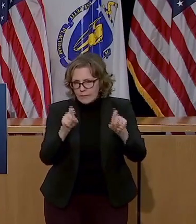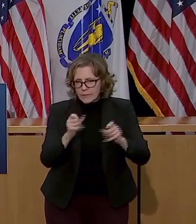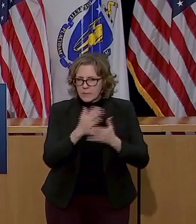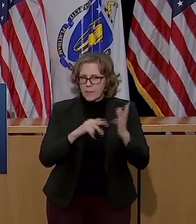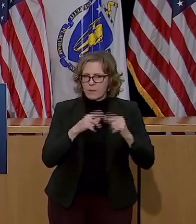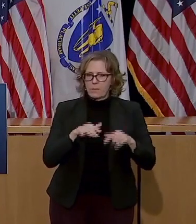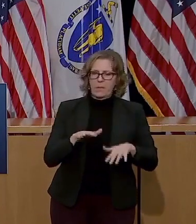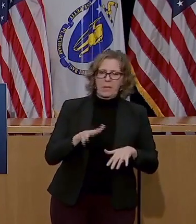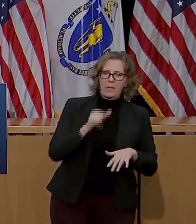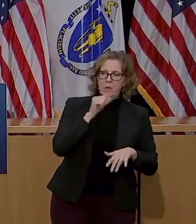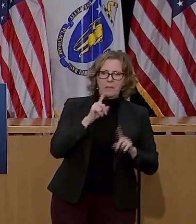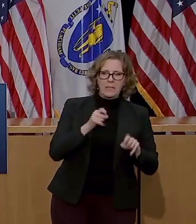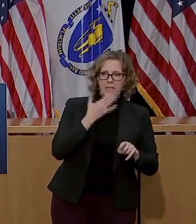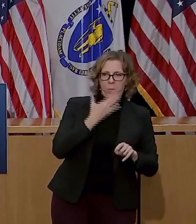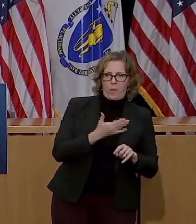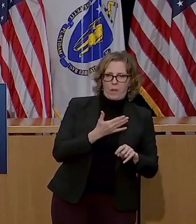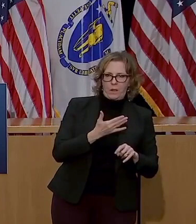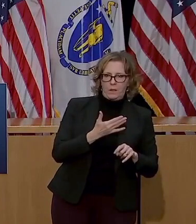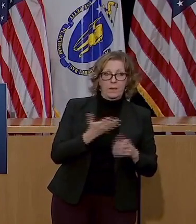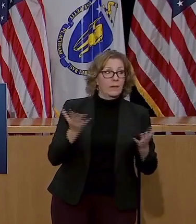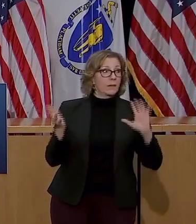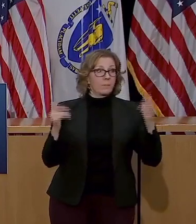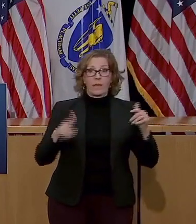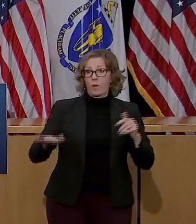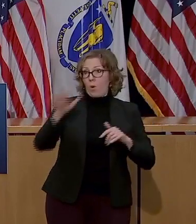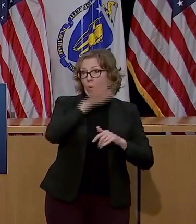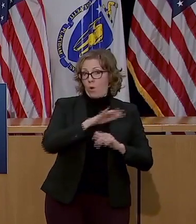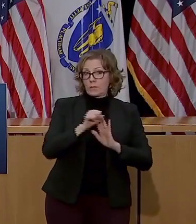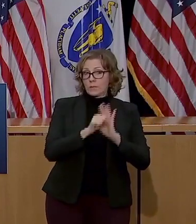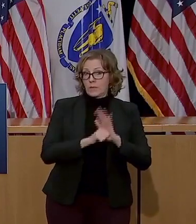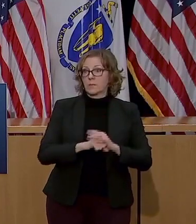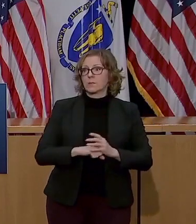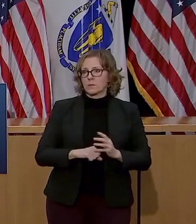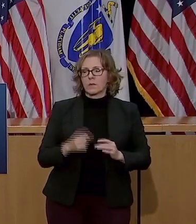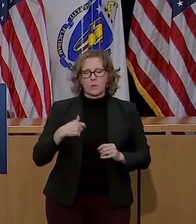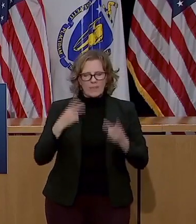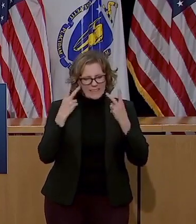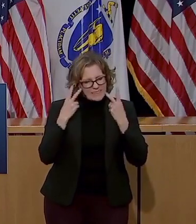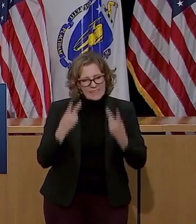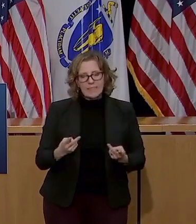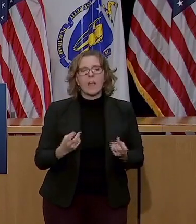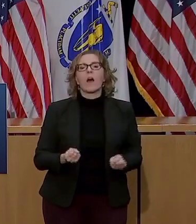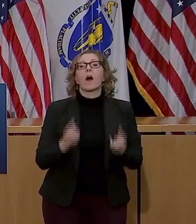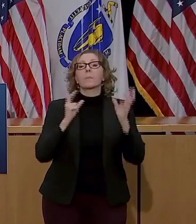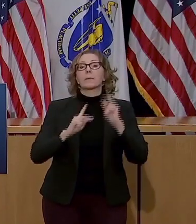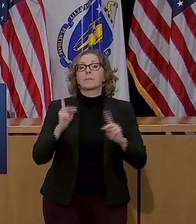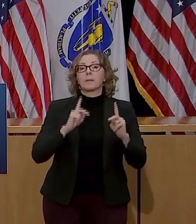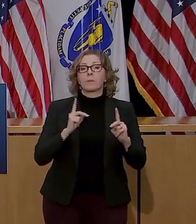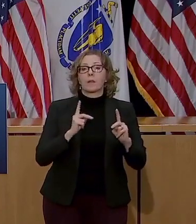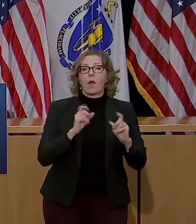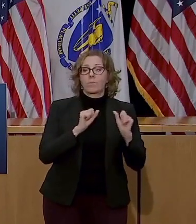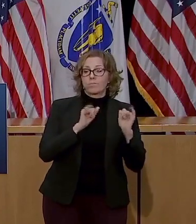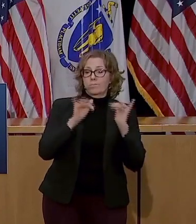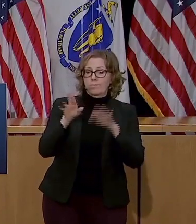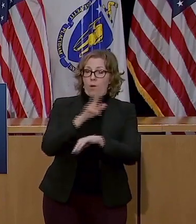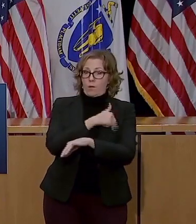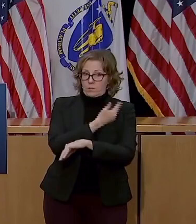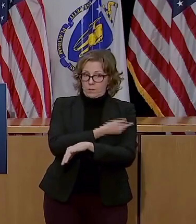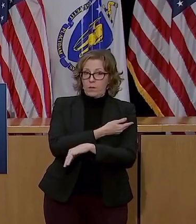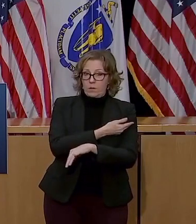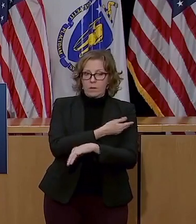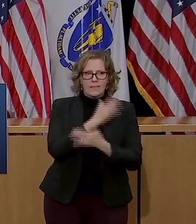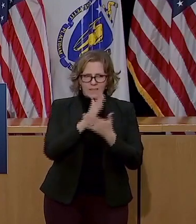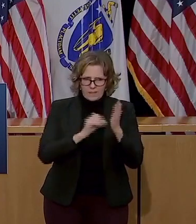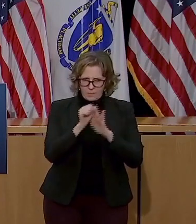Because there are plenty of places in the United States right now that have a lot more people in the hospital that are COVID